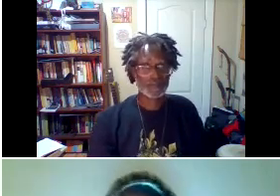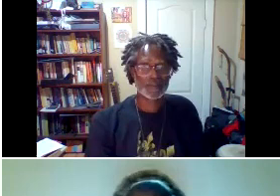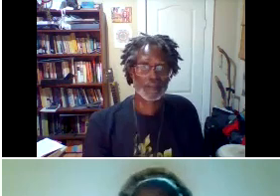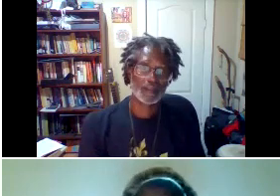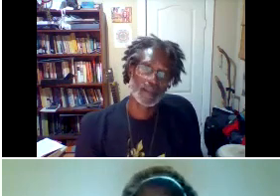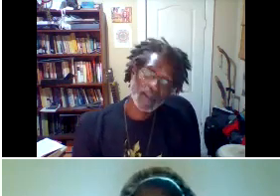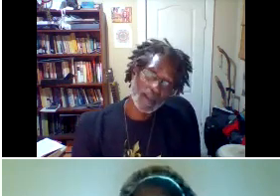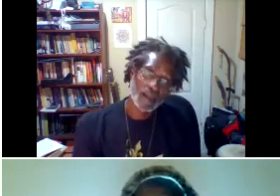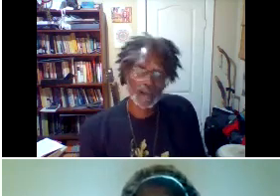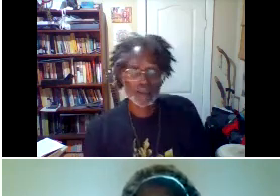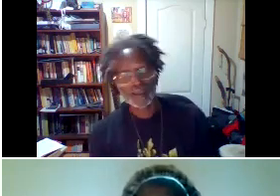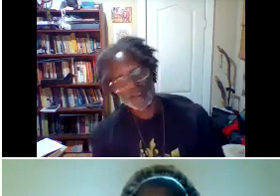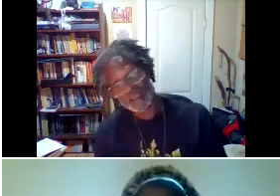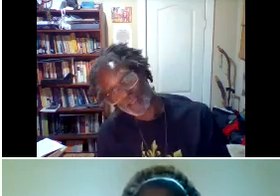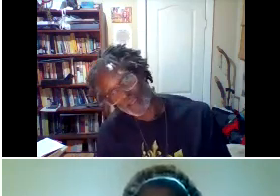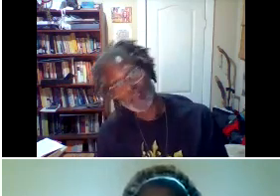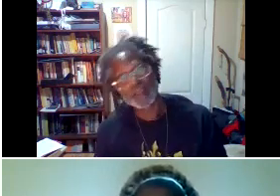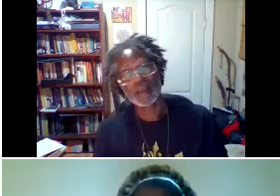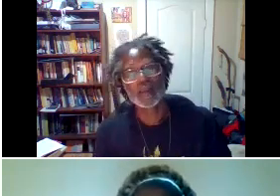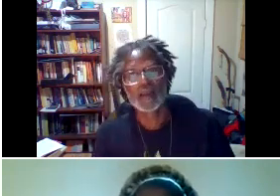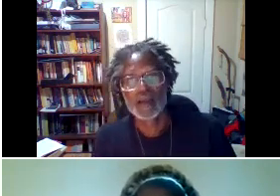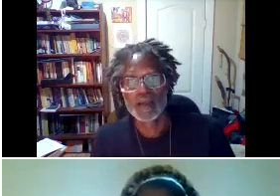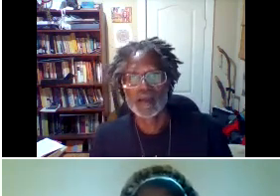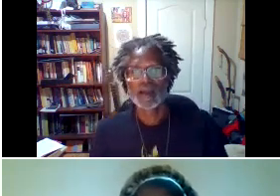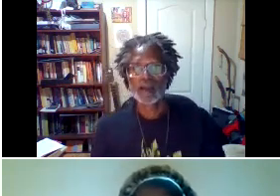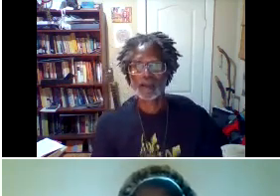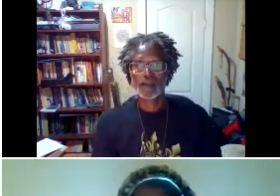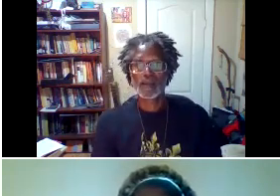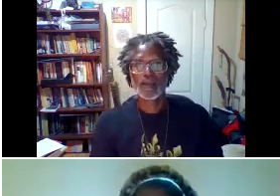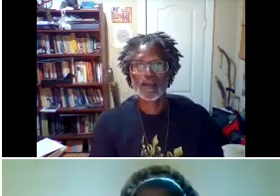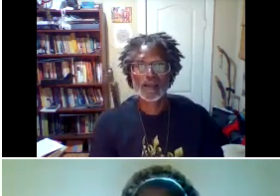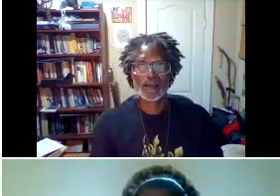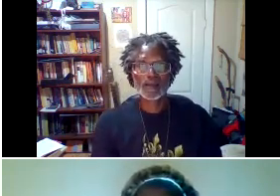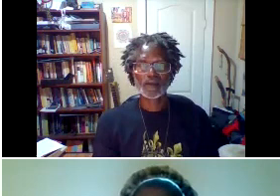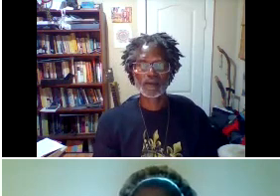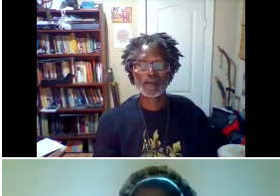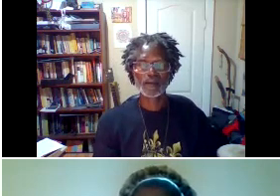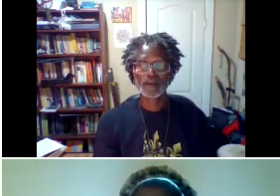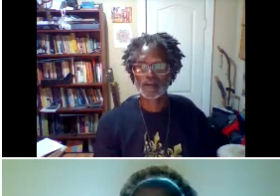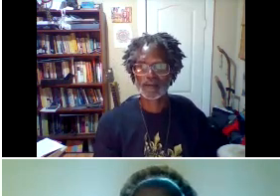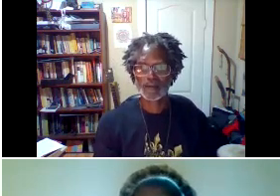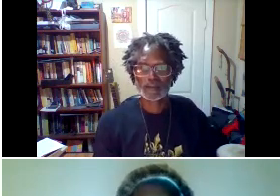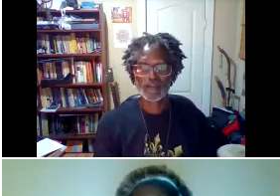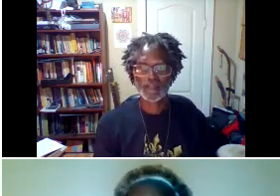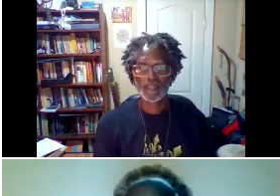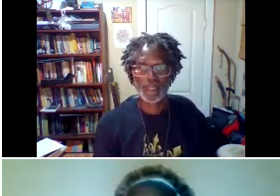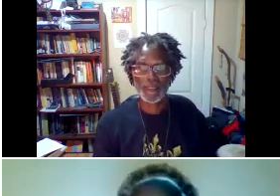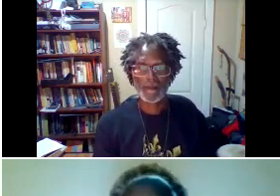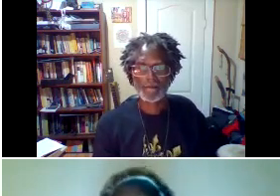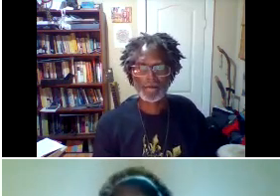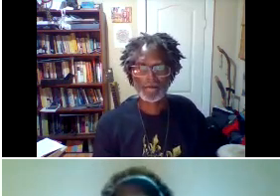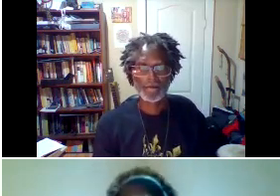Okay, so moving right along, the next one would be I'm